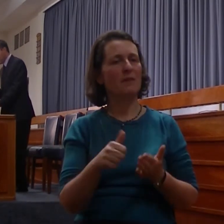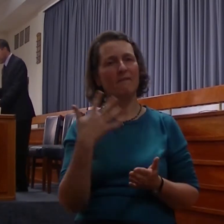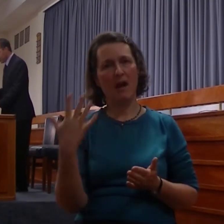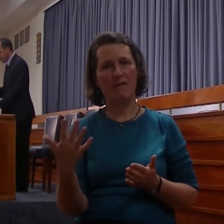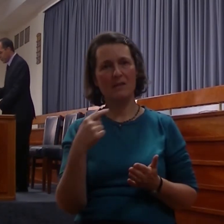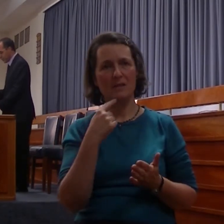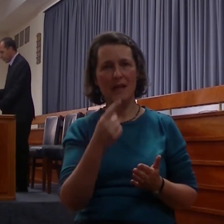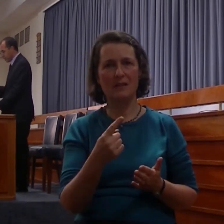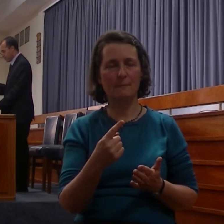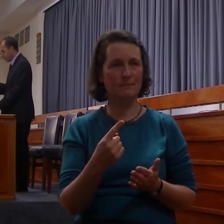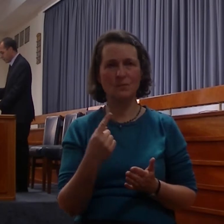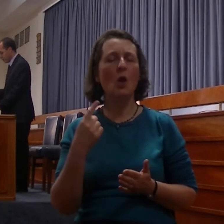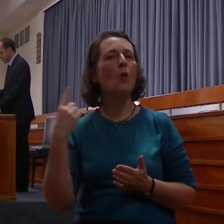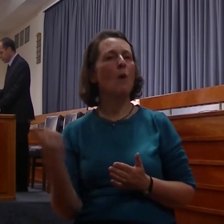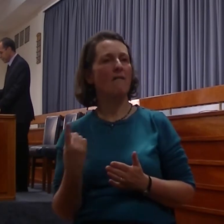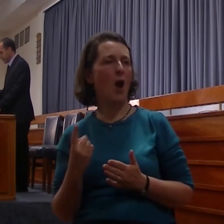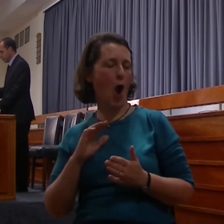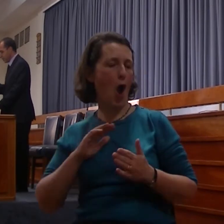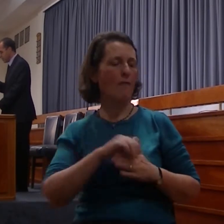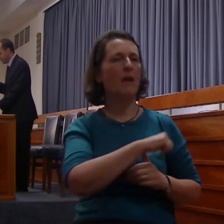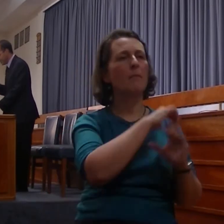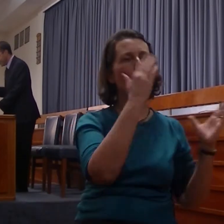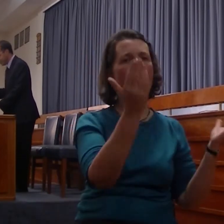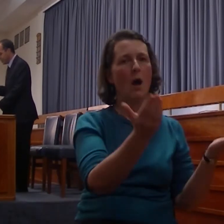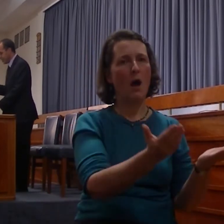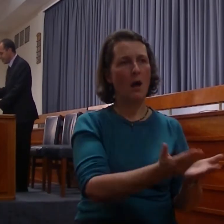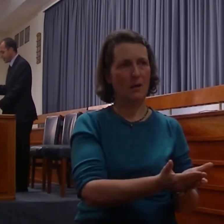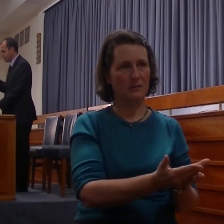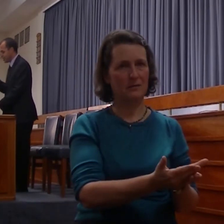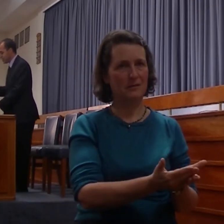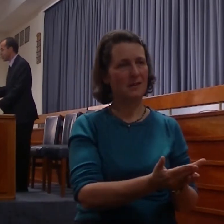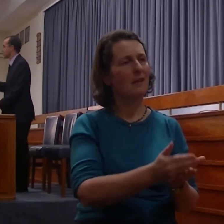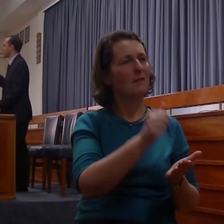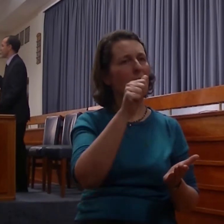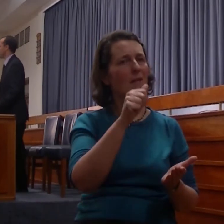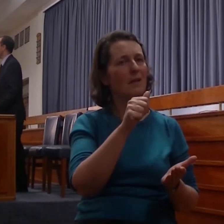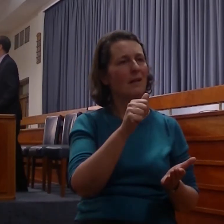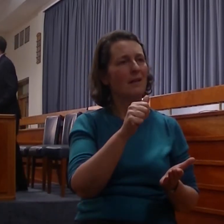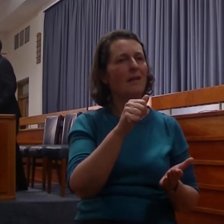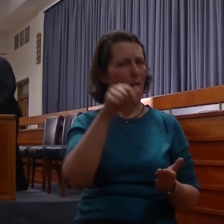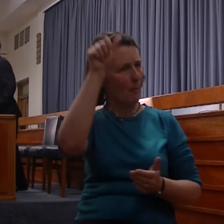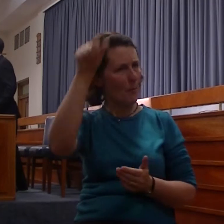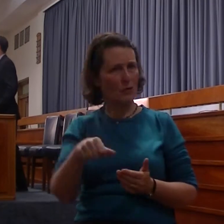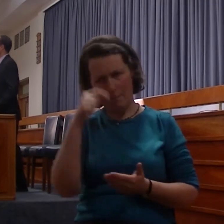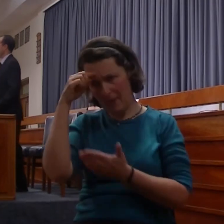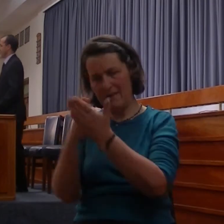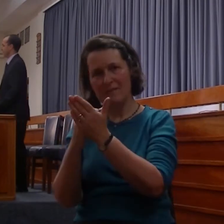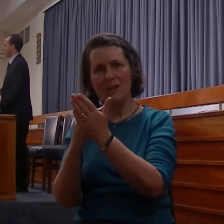here? And it will help us. 1 John chapter 5, verse 5 says, who is that overcometh the